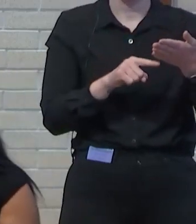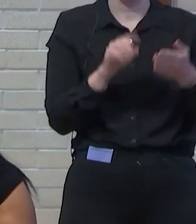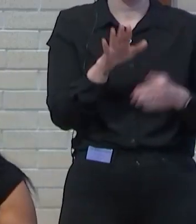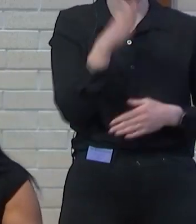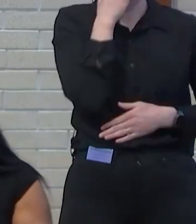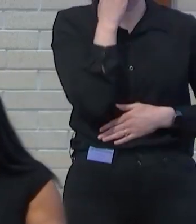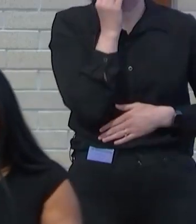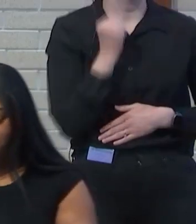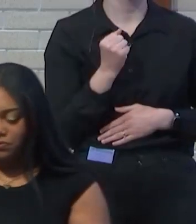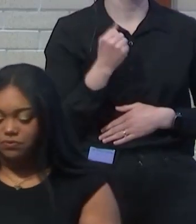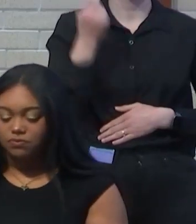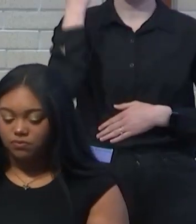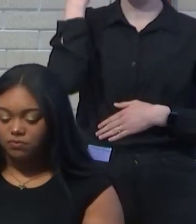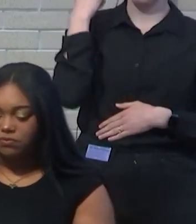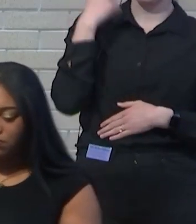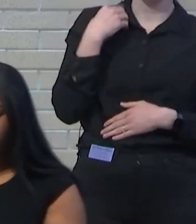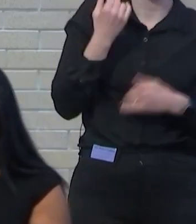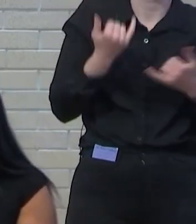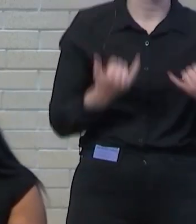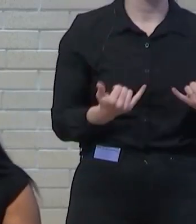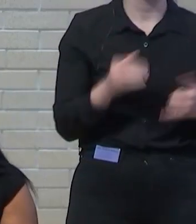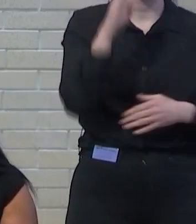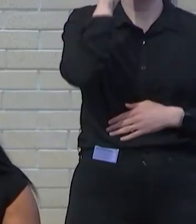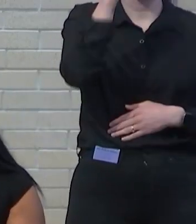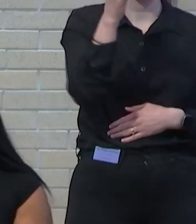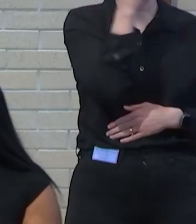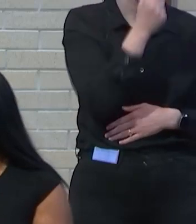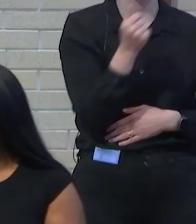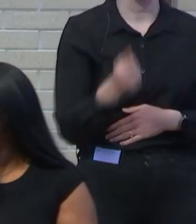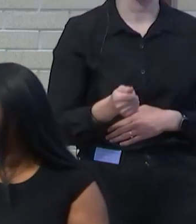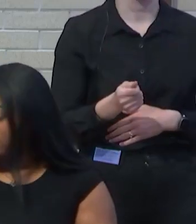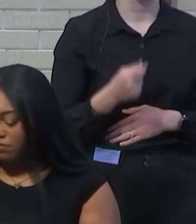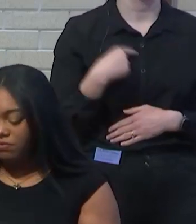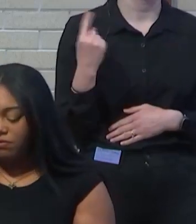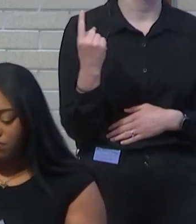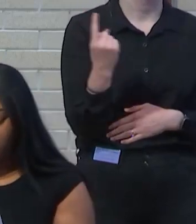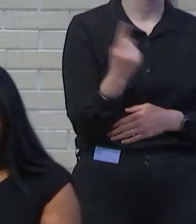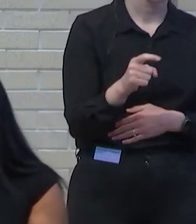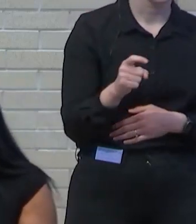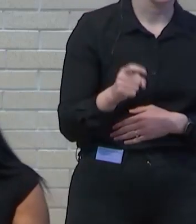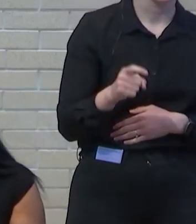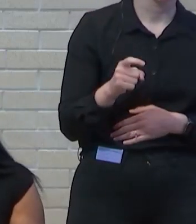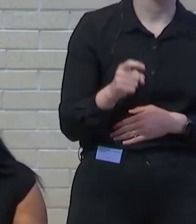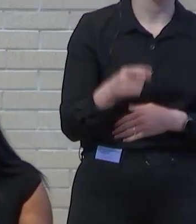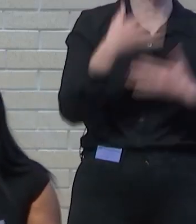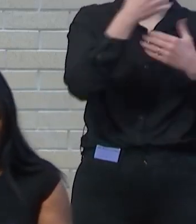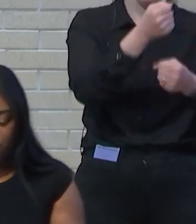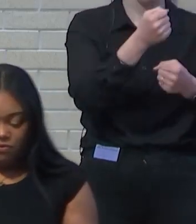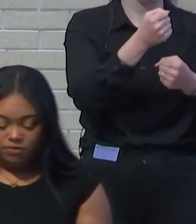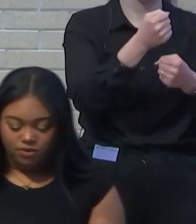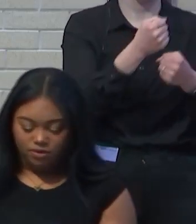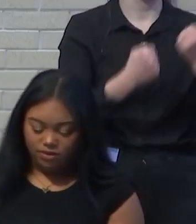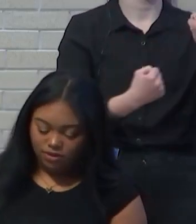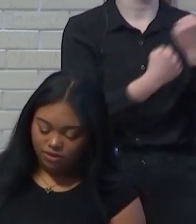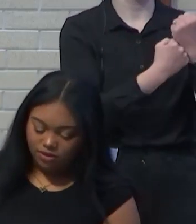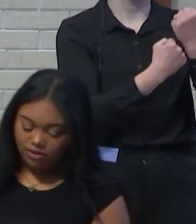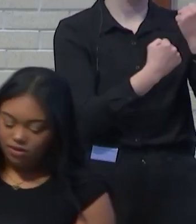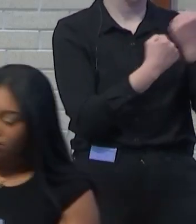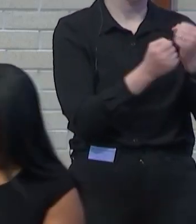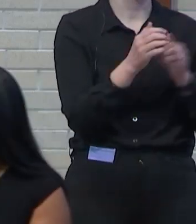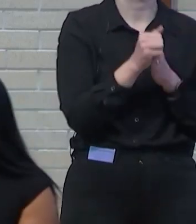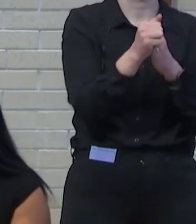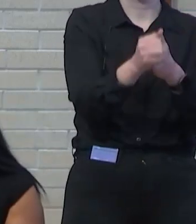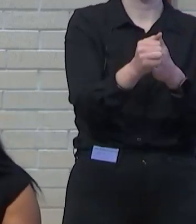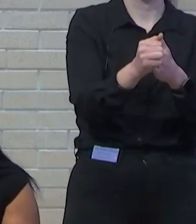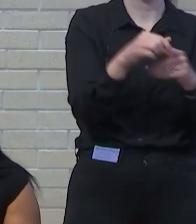past, the present, and the beautiful future. We all need someone to lean on. We all need support and guidance, especially from our